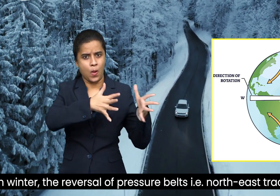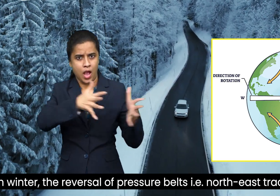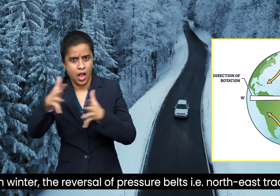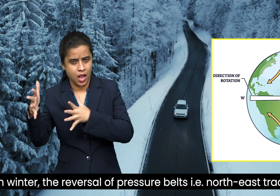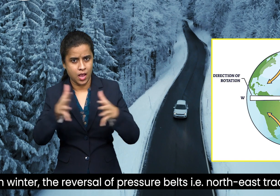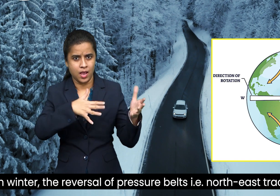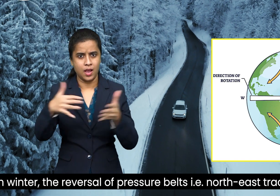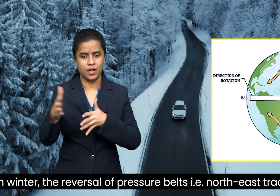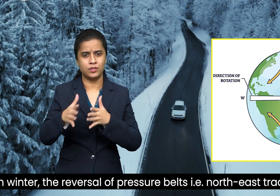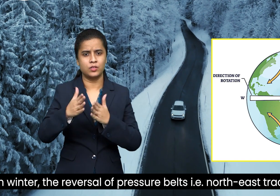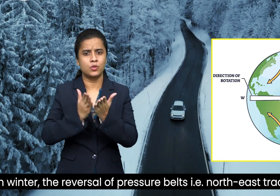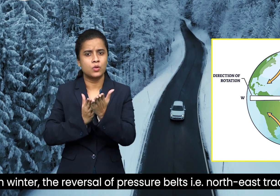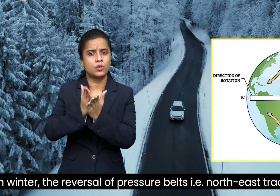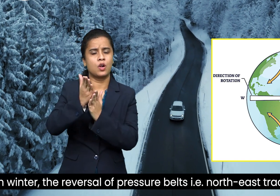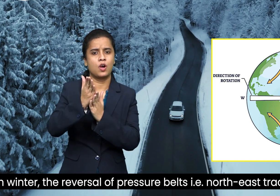the equator.